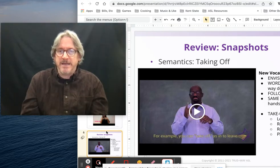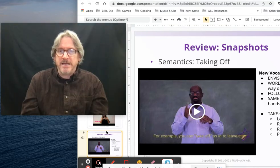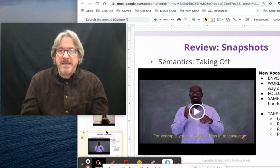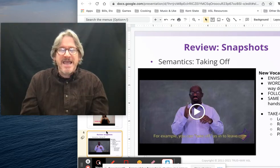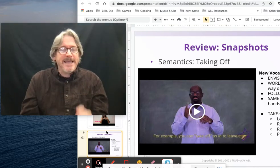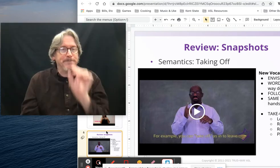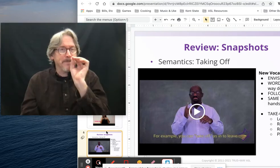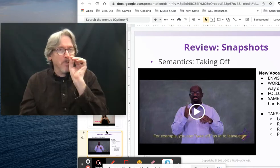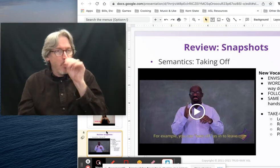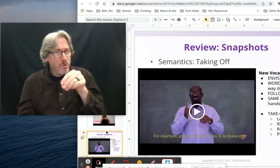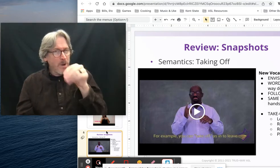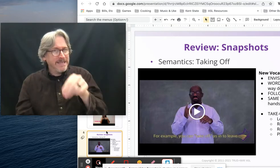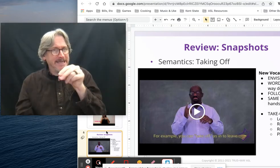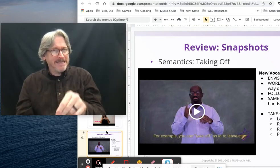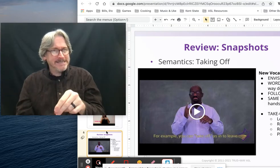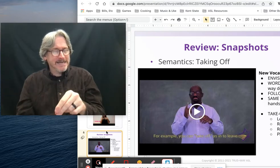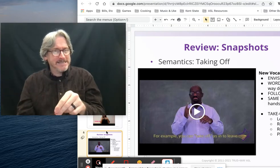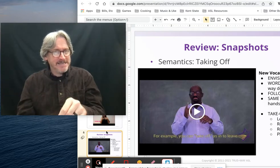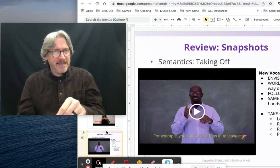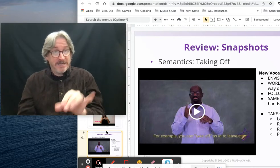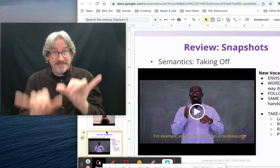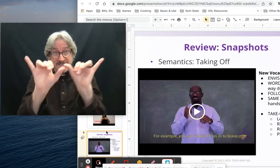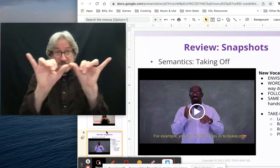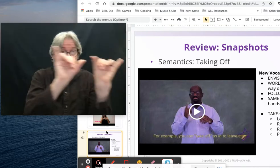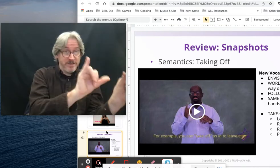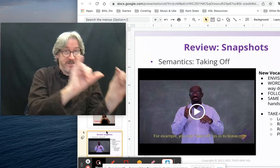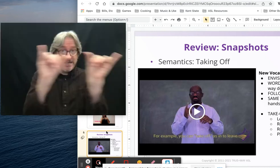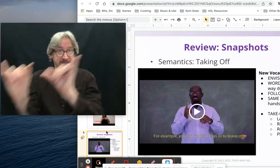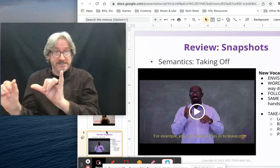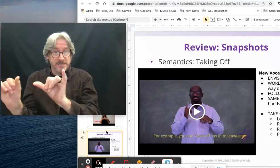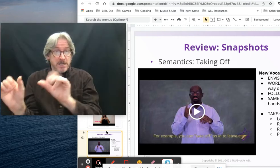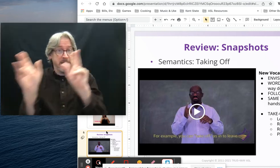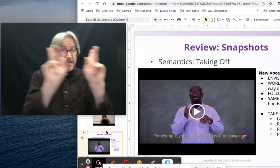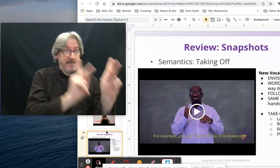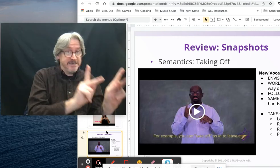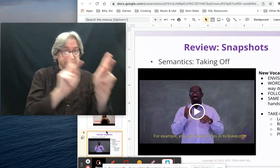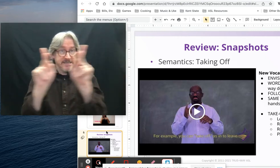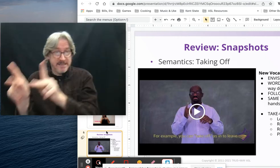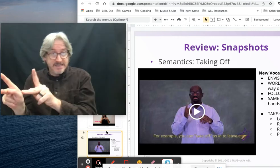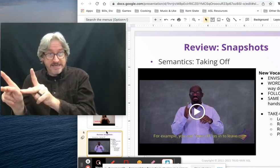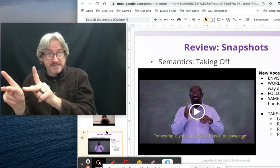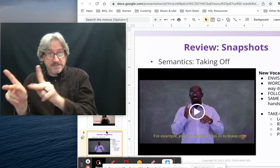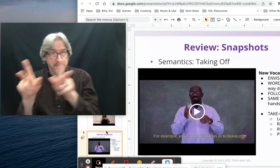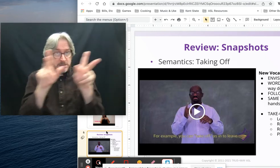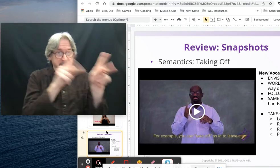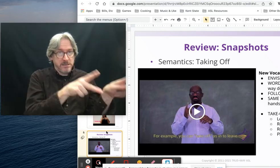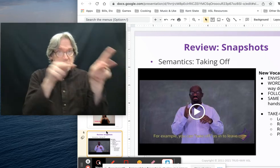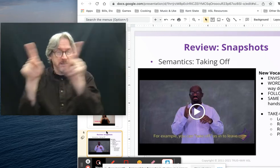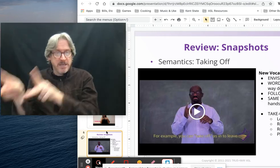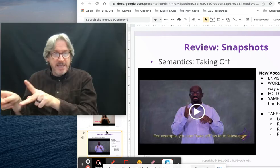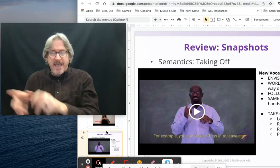And one way that he signs same, he doesn't do this. He does this.